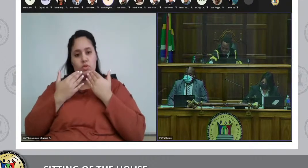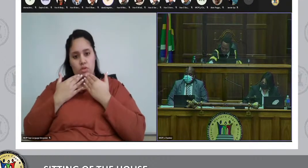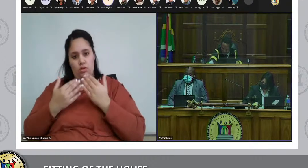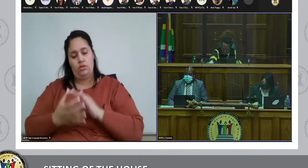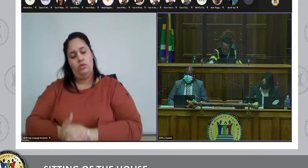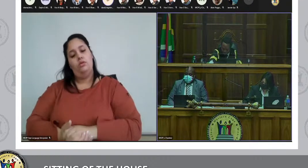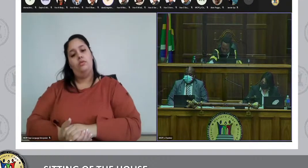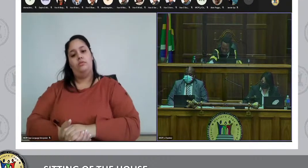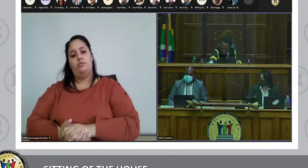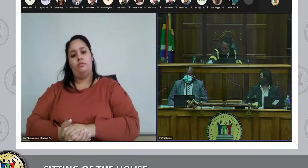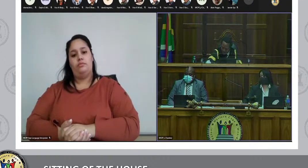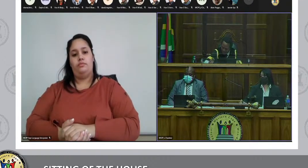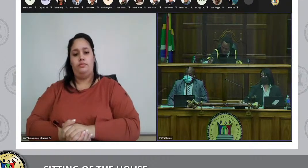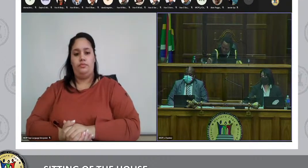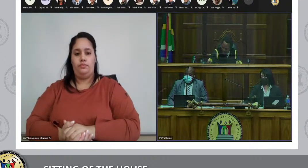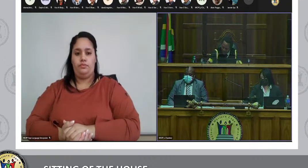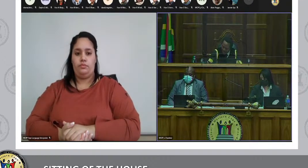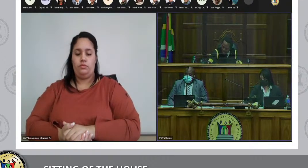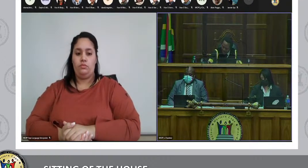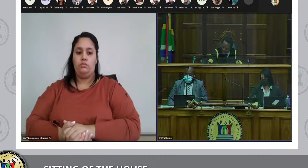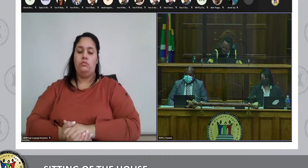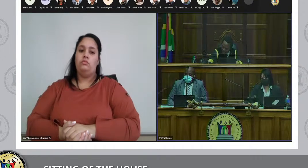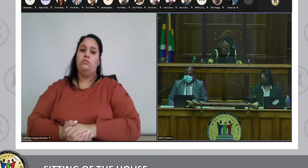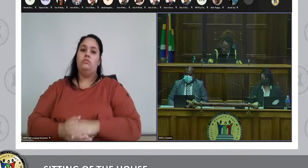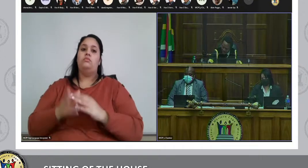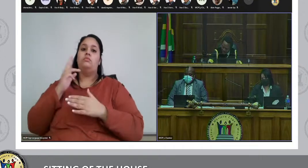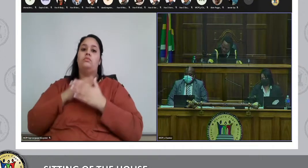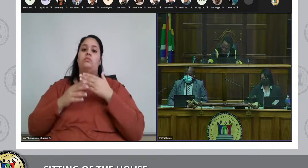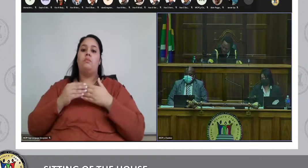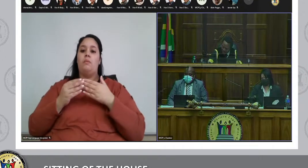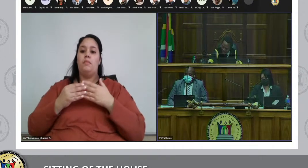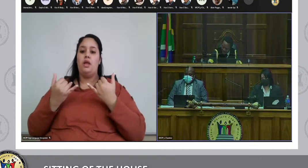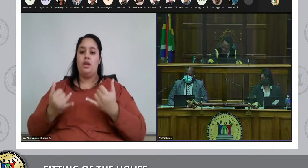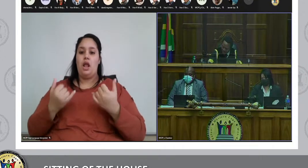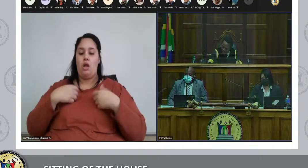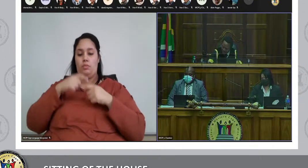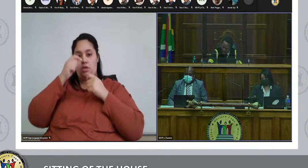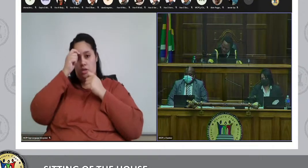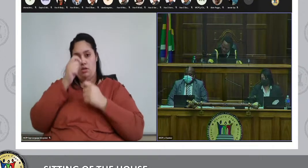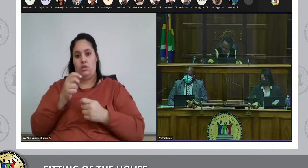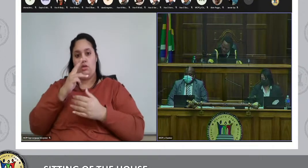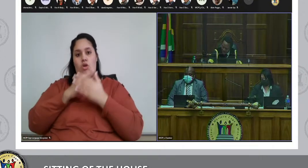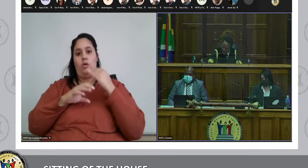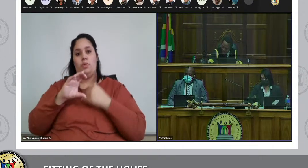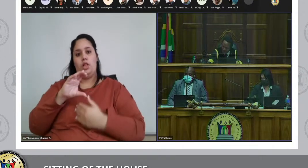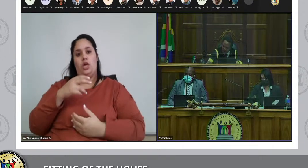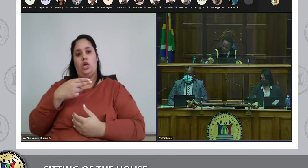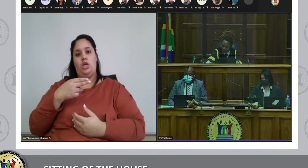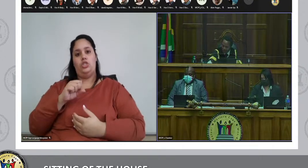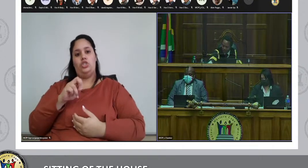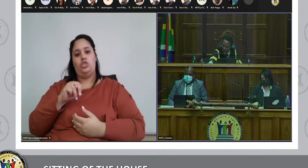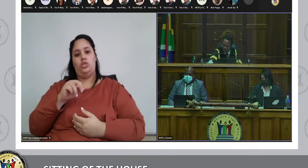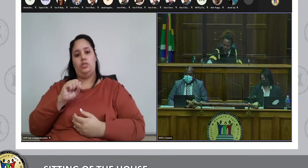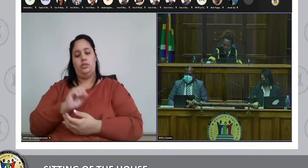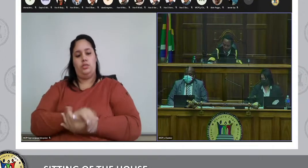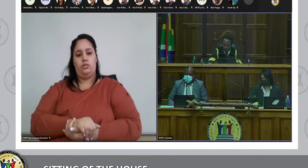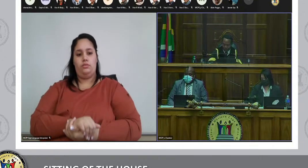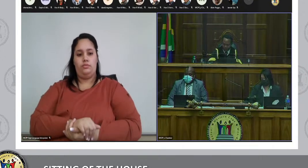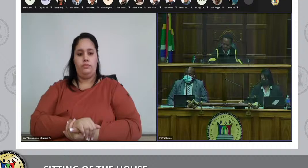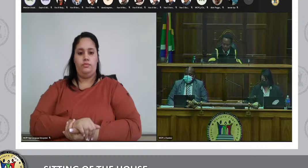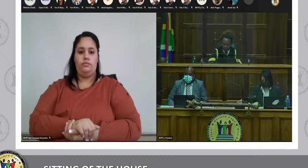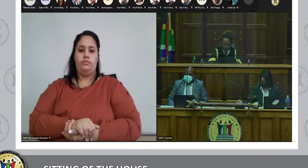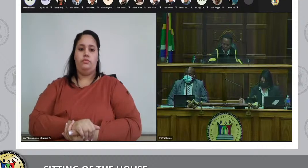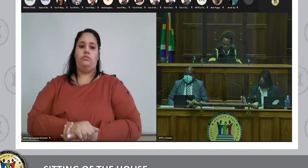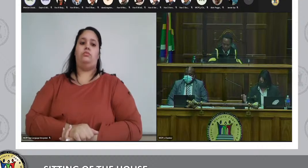Mhloniphe. Honorable members, I now recognize the Honorable Christians. Thank you,